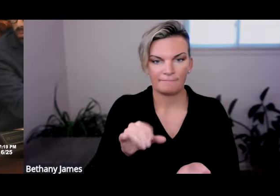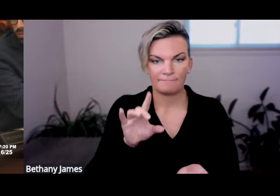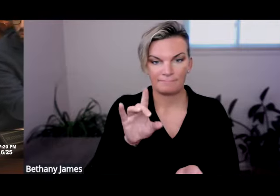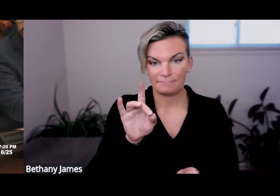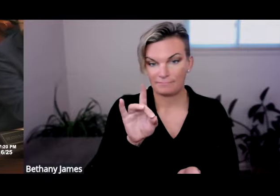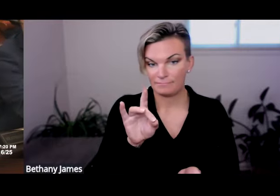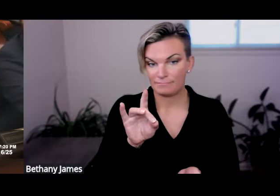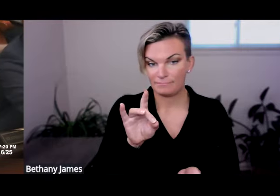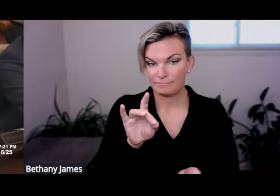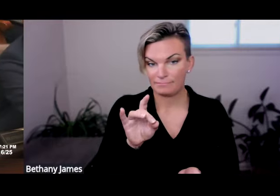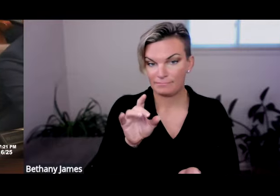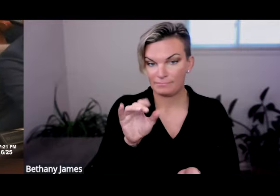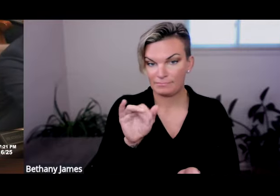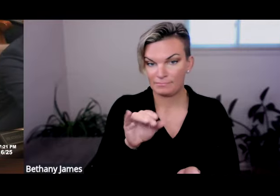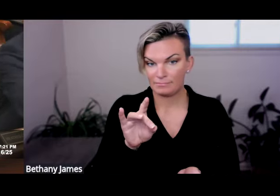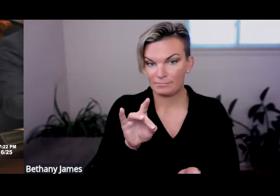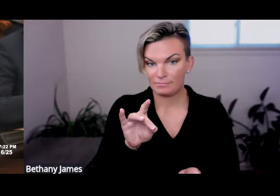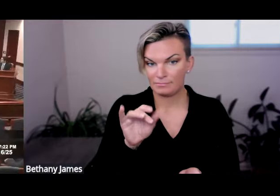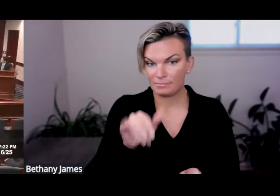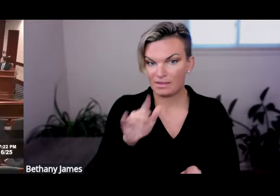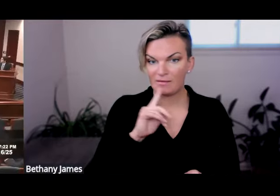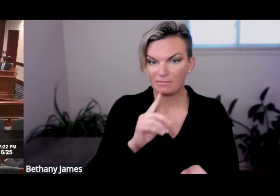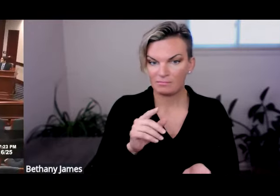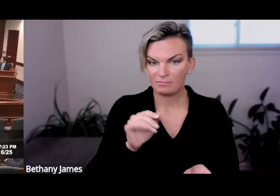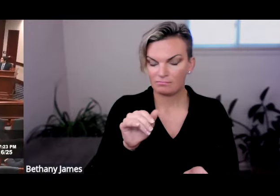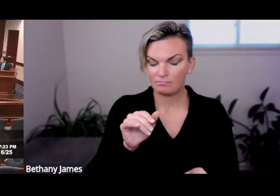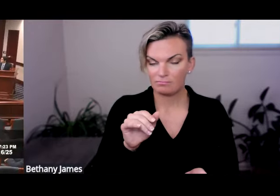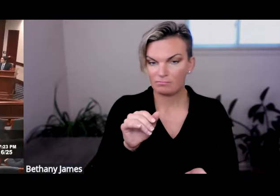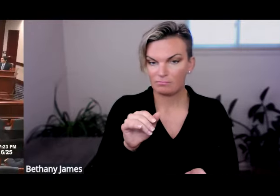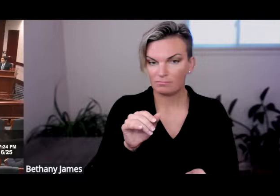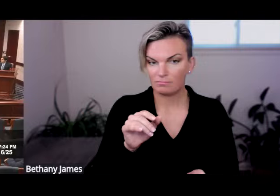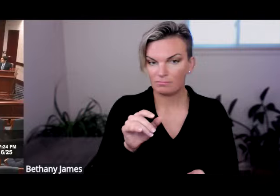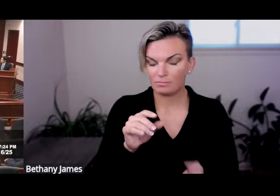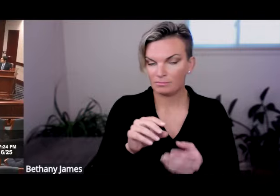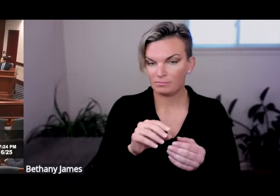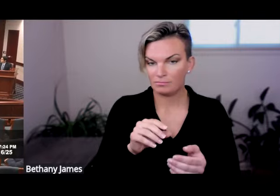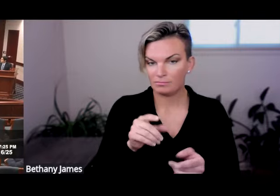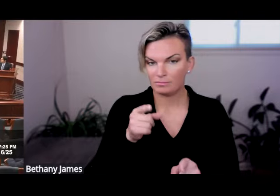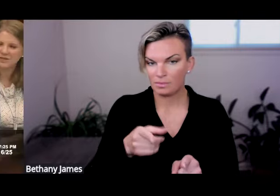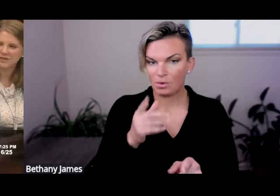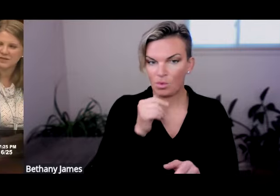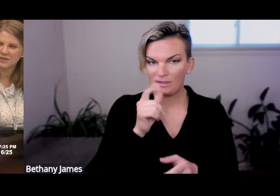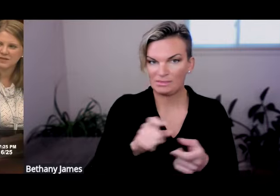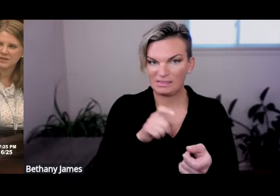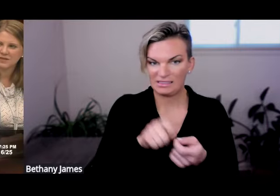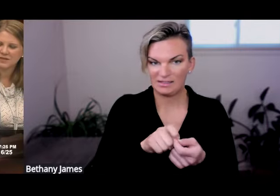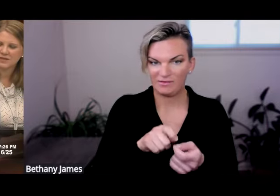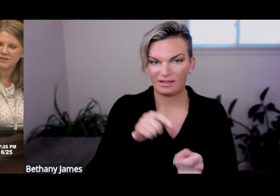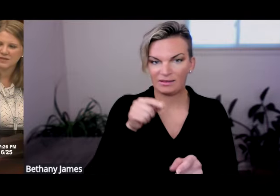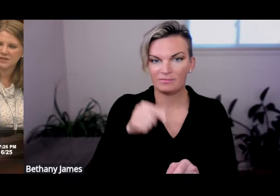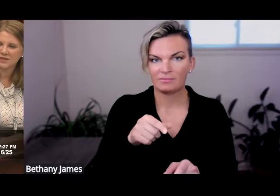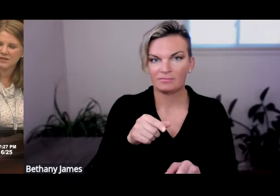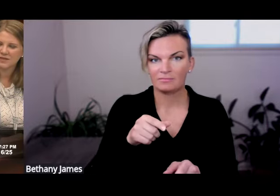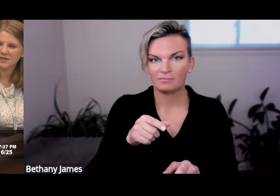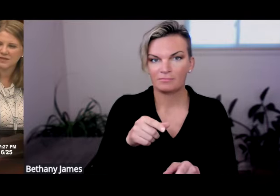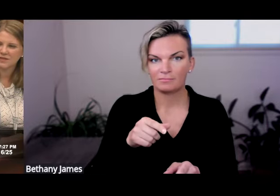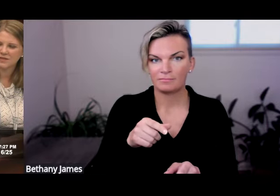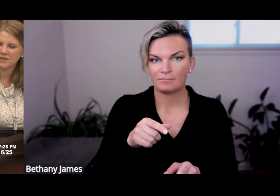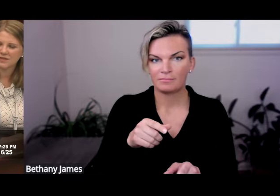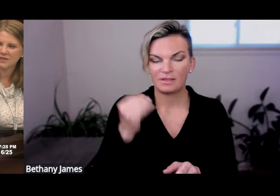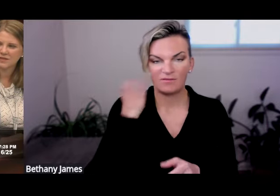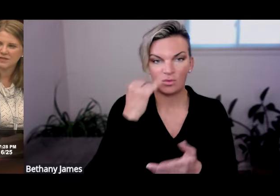8,148,345. no, because it's gonna change. Yeah, the only reason I wouldn't specifically say the number is because the second, so you